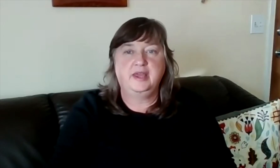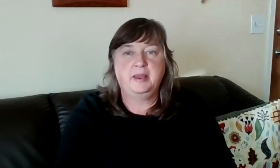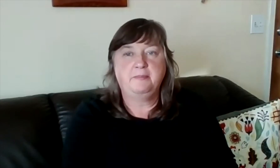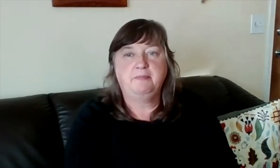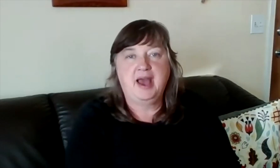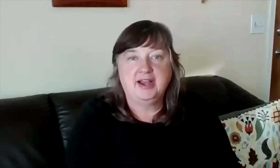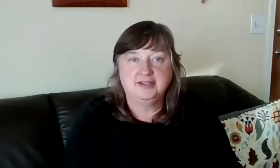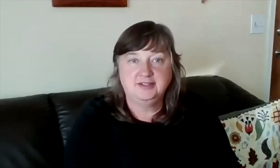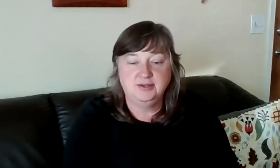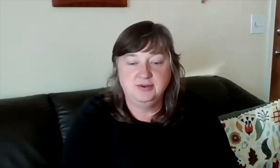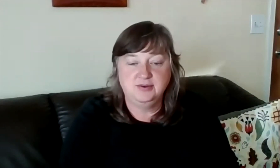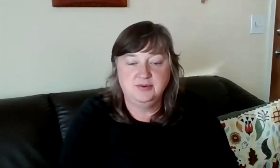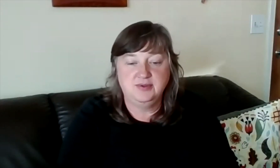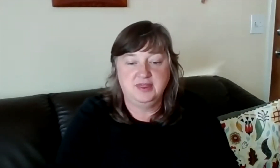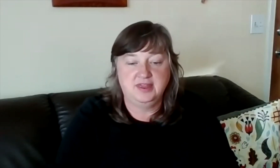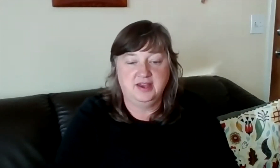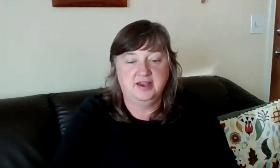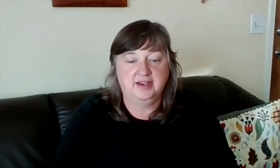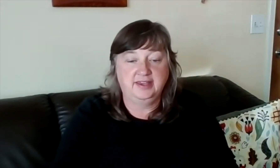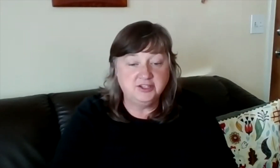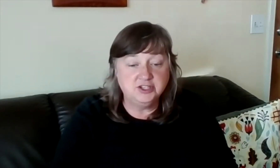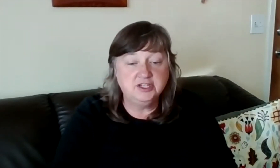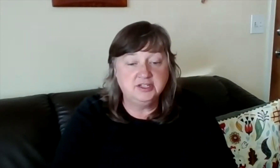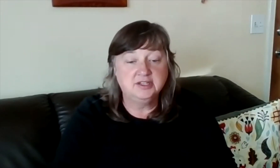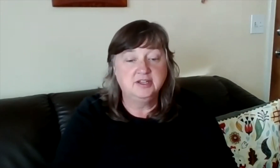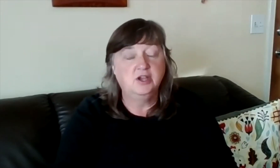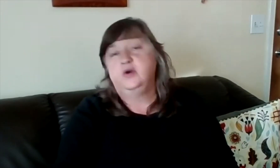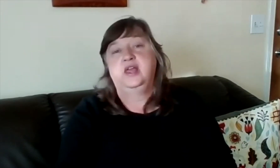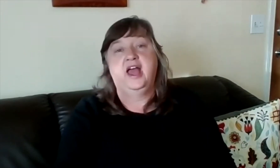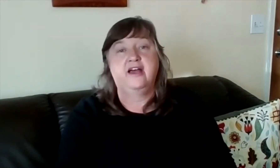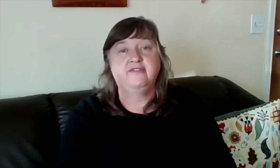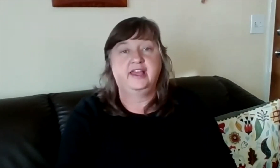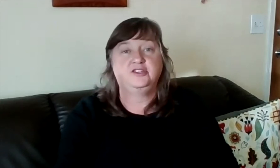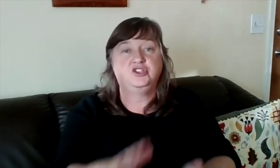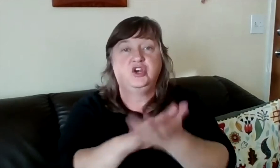Going back to the kitchen, we have a stove.